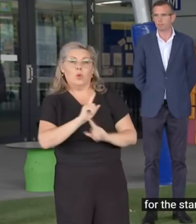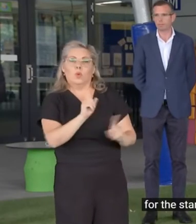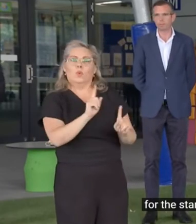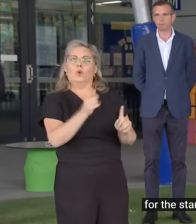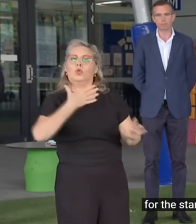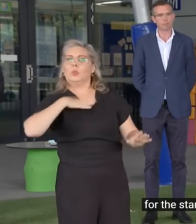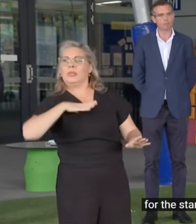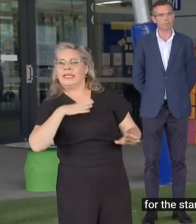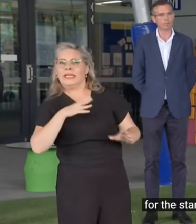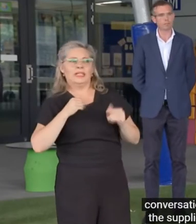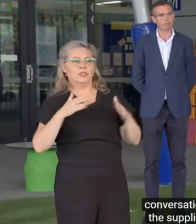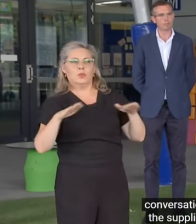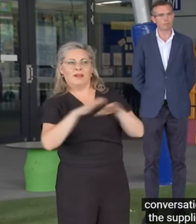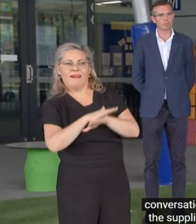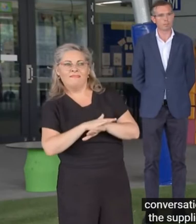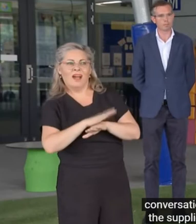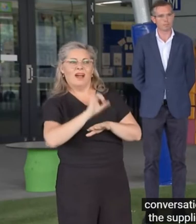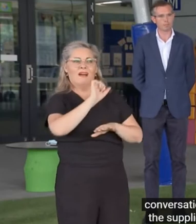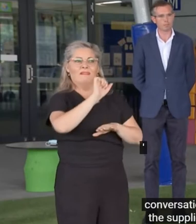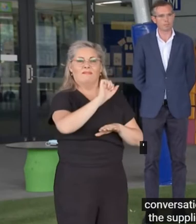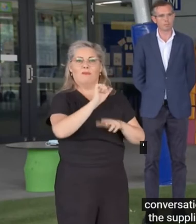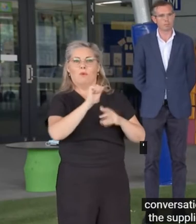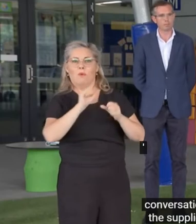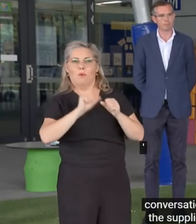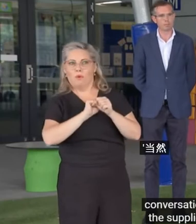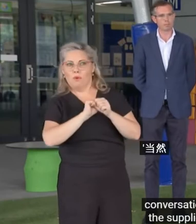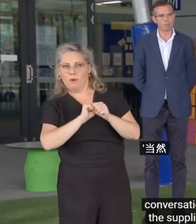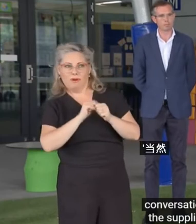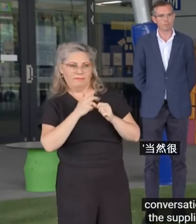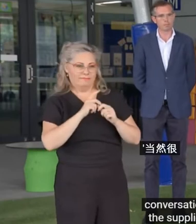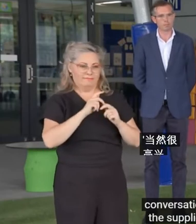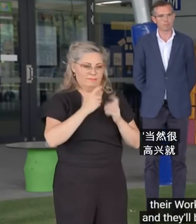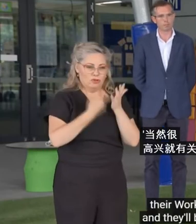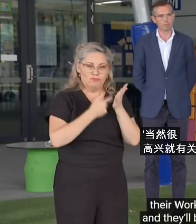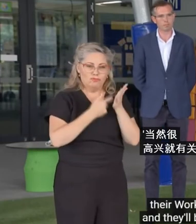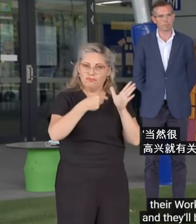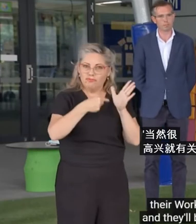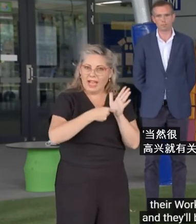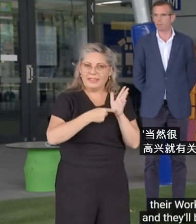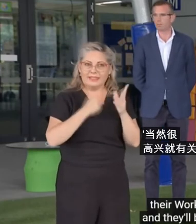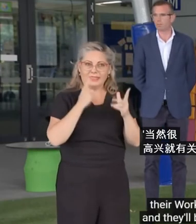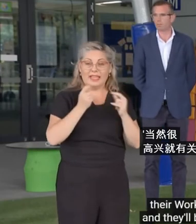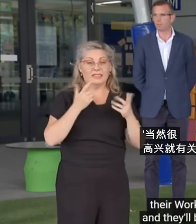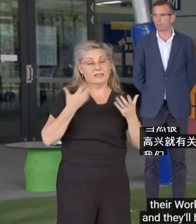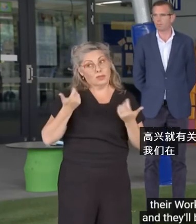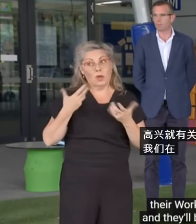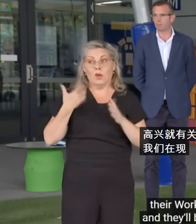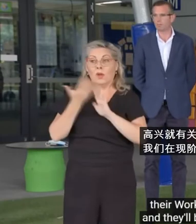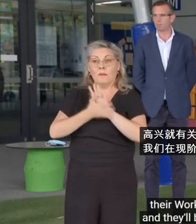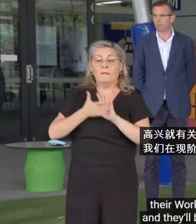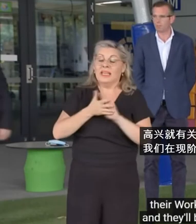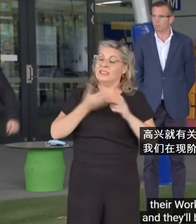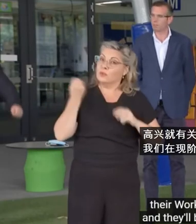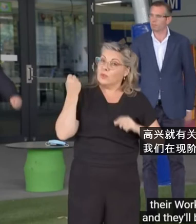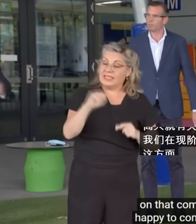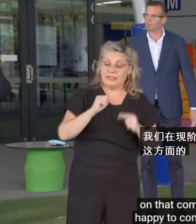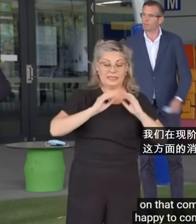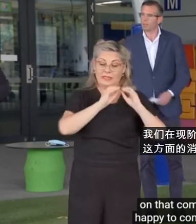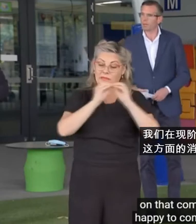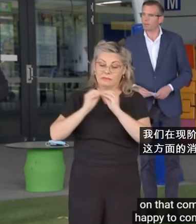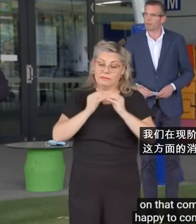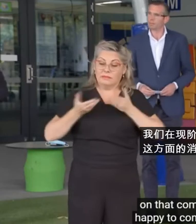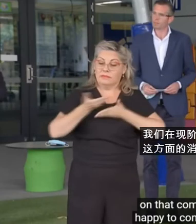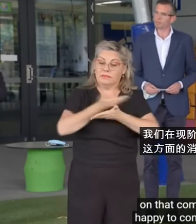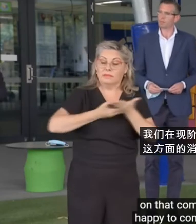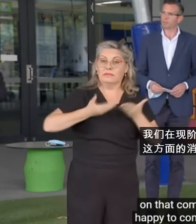in particular, and there'll be more information on that coming, and I'm certainly happy to come back to you on any details around delay. We haven't heard anything on that at